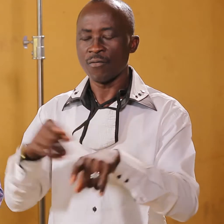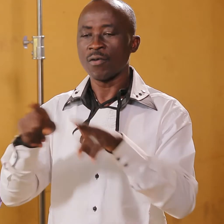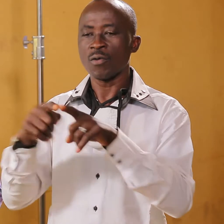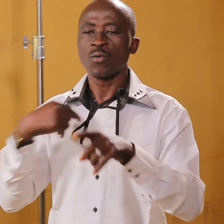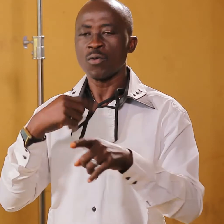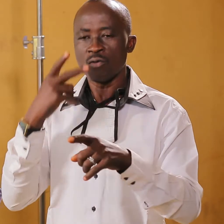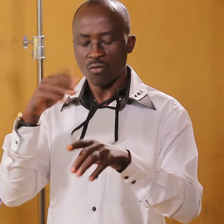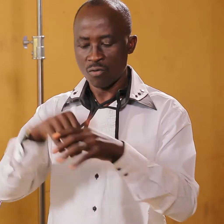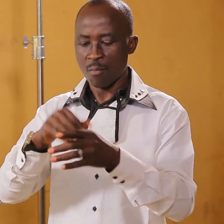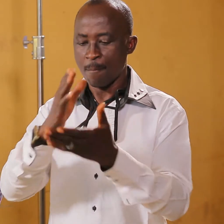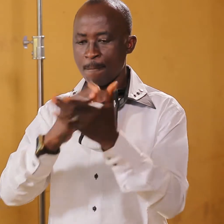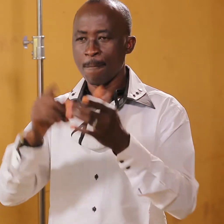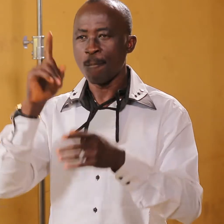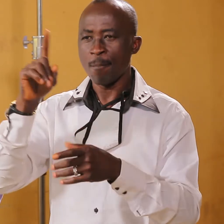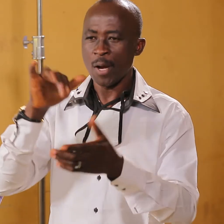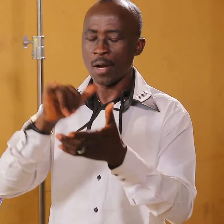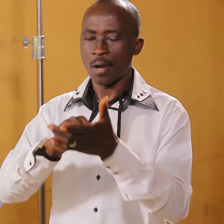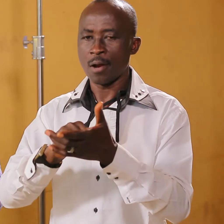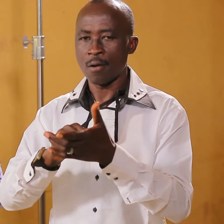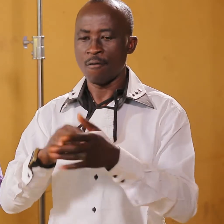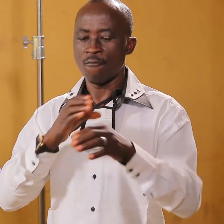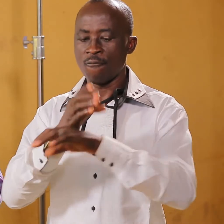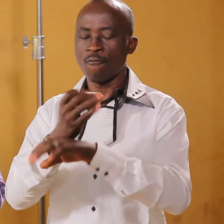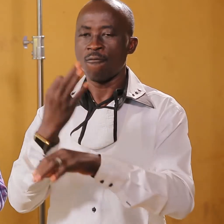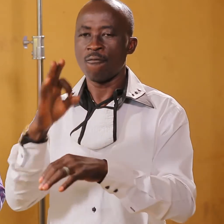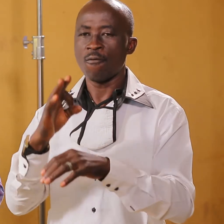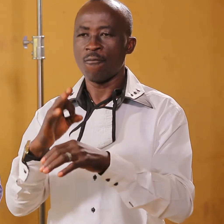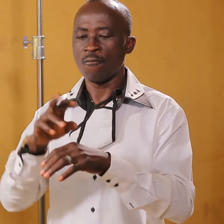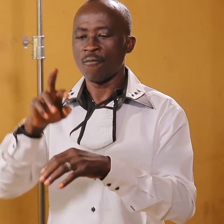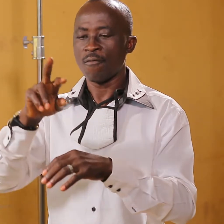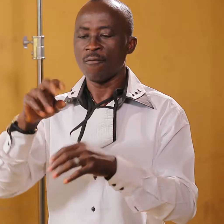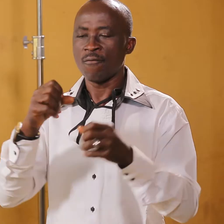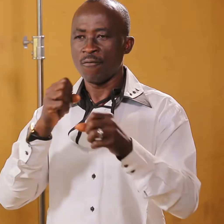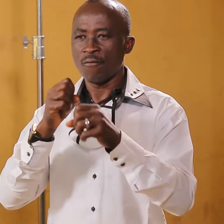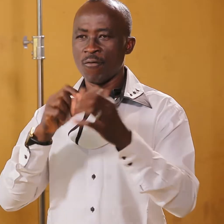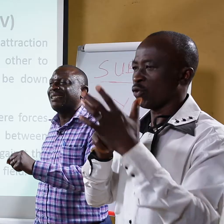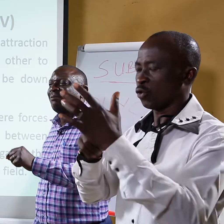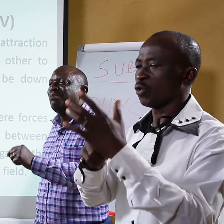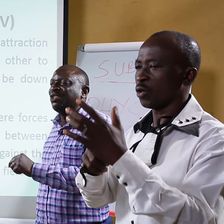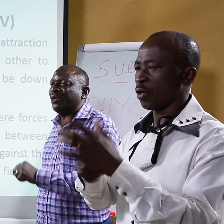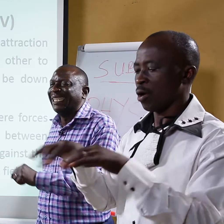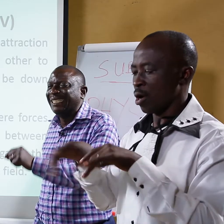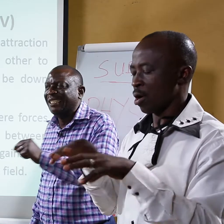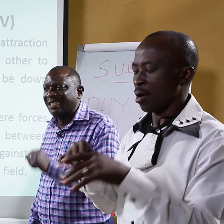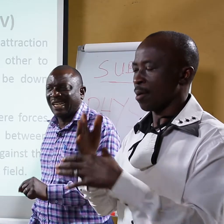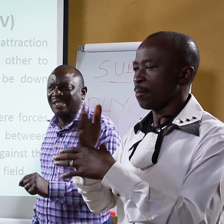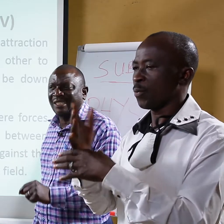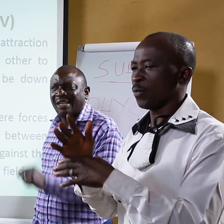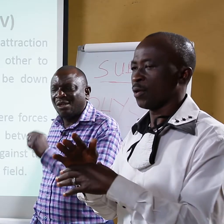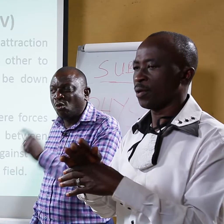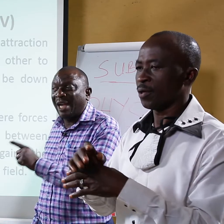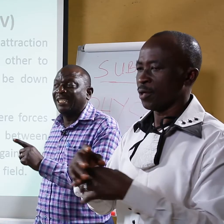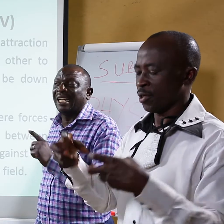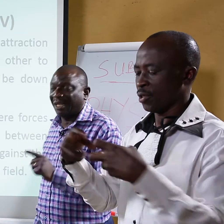part 1, that forces of repulsion or attraction acts between